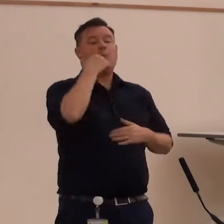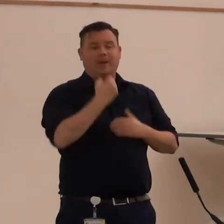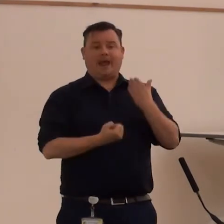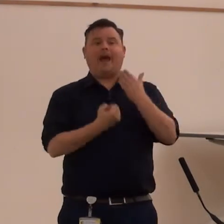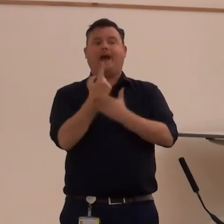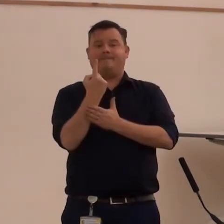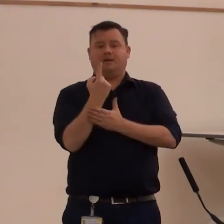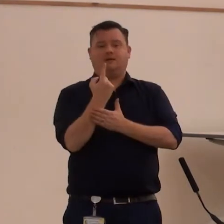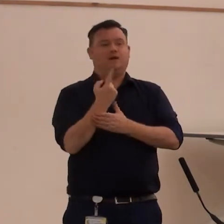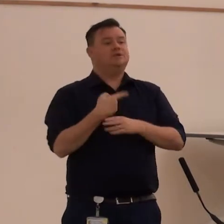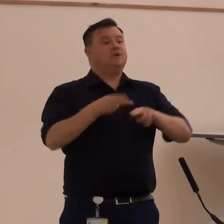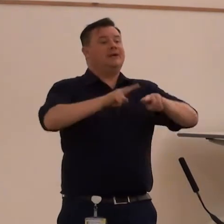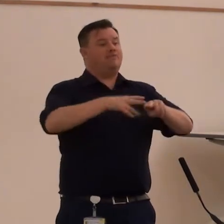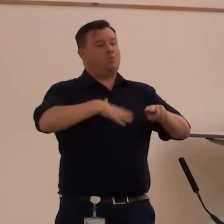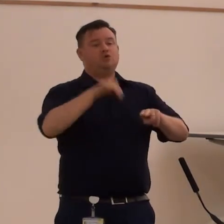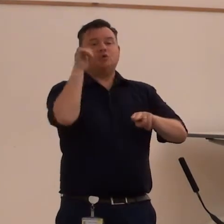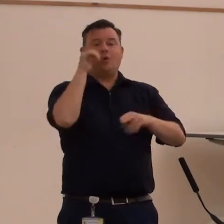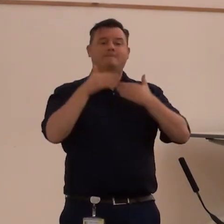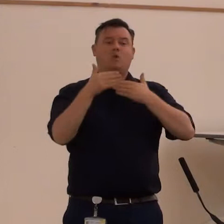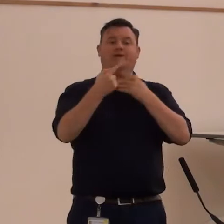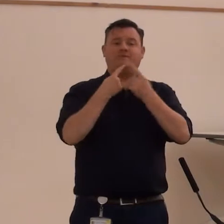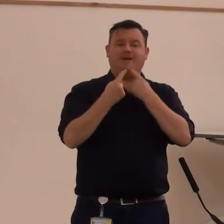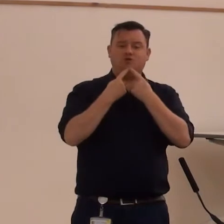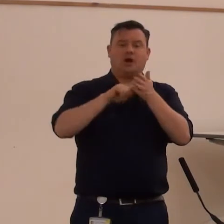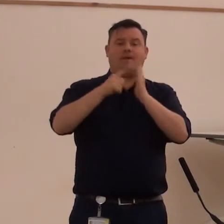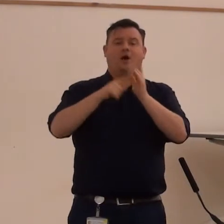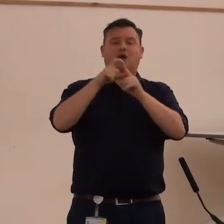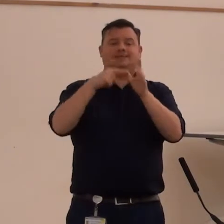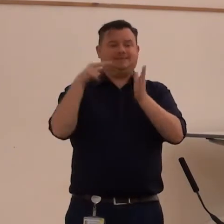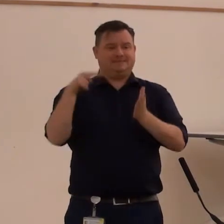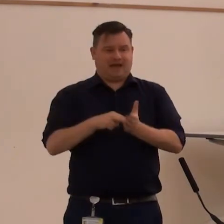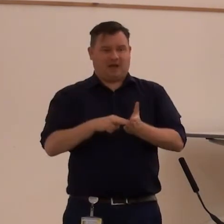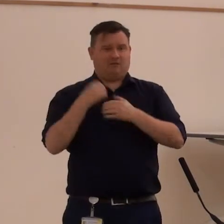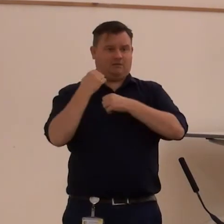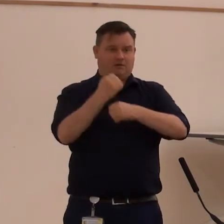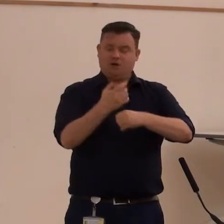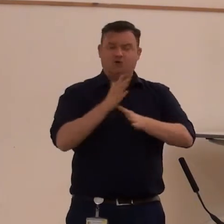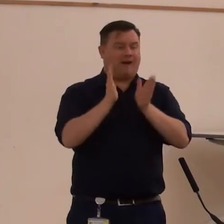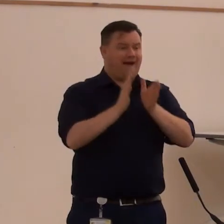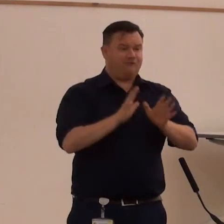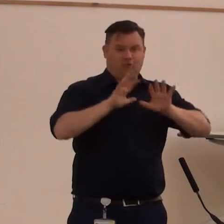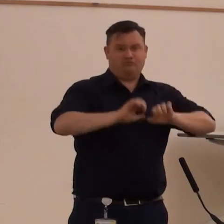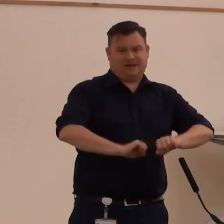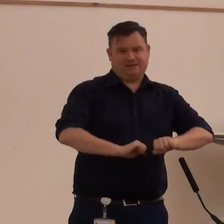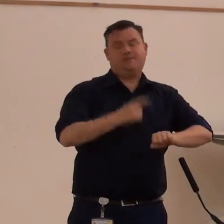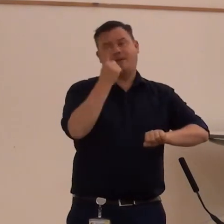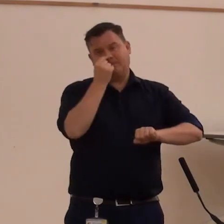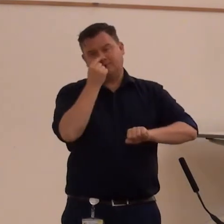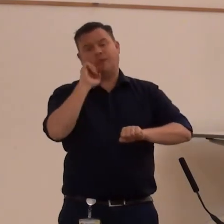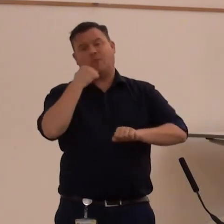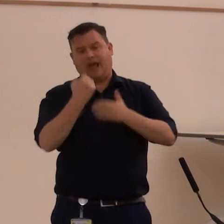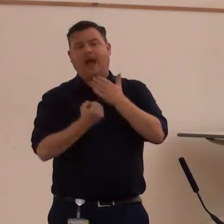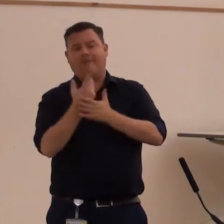So if anybody wants to know more and wants to get involved in that, you don't have to get arrested, but it's likely you will be.